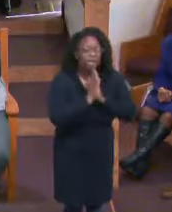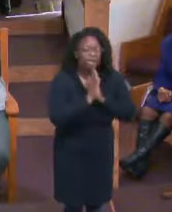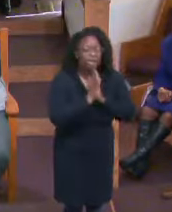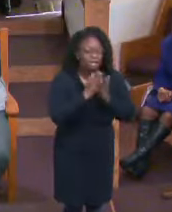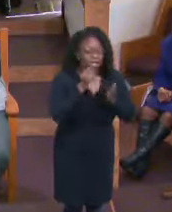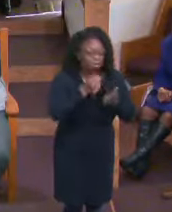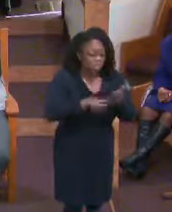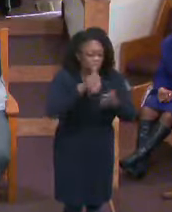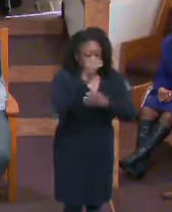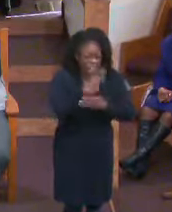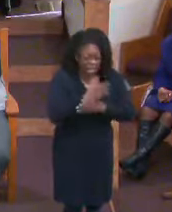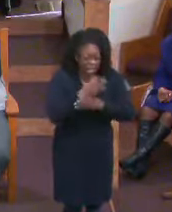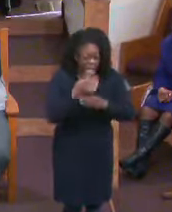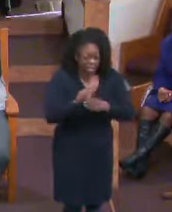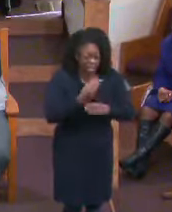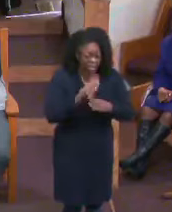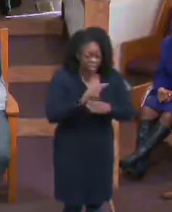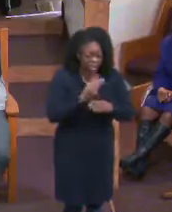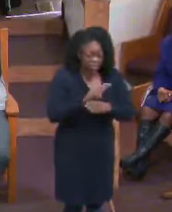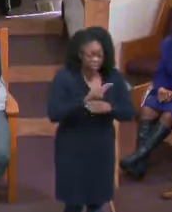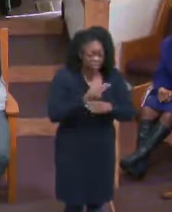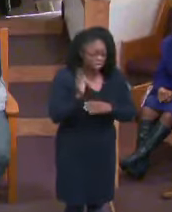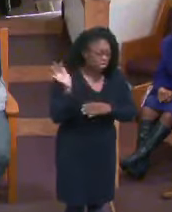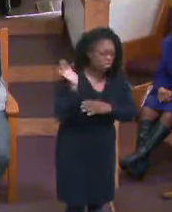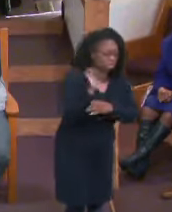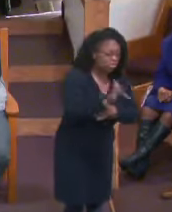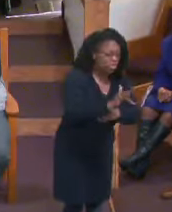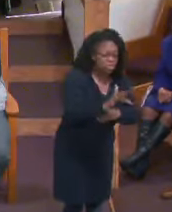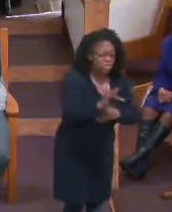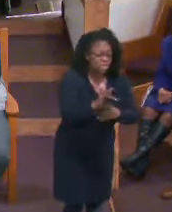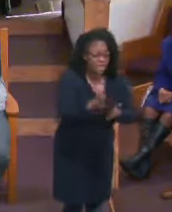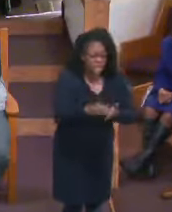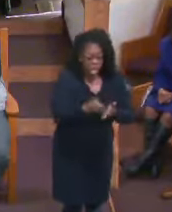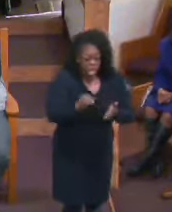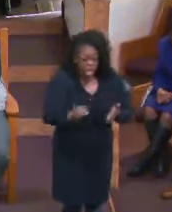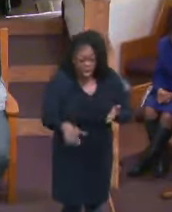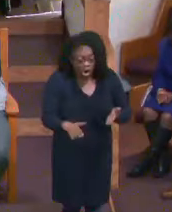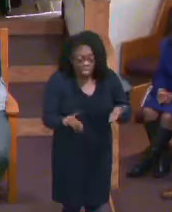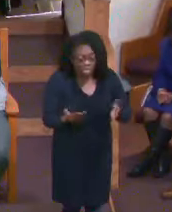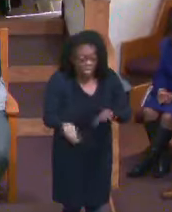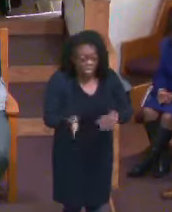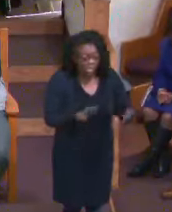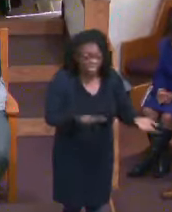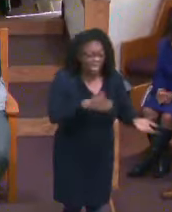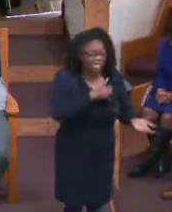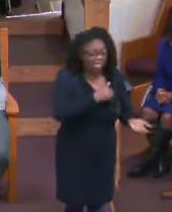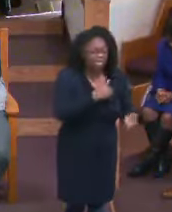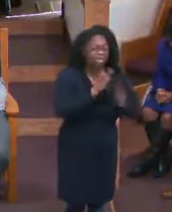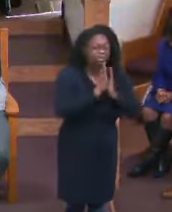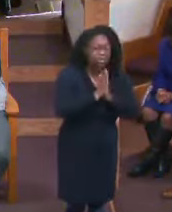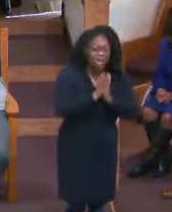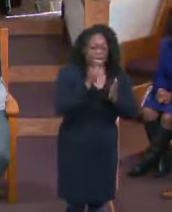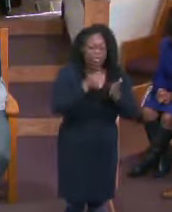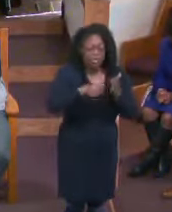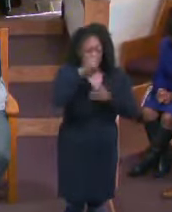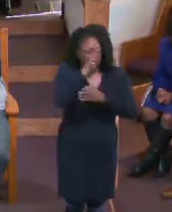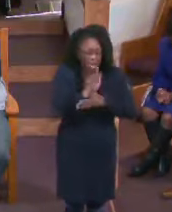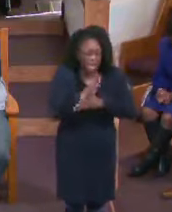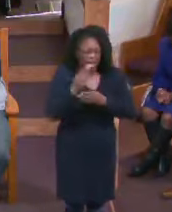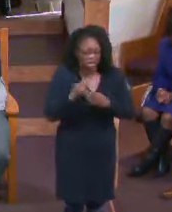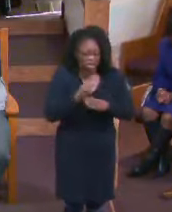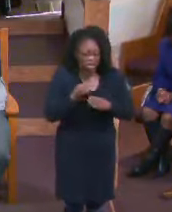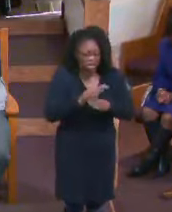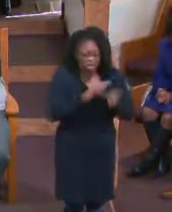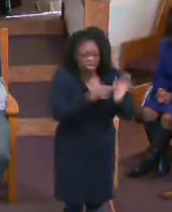as a vehicle to reach the lost and dying souls. Prayer is the medium that God uses to reveal God's